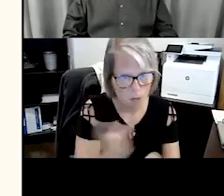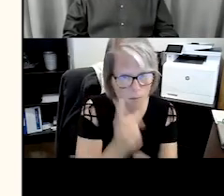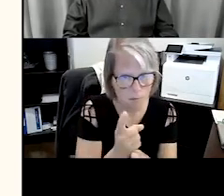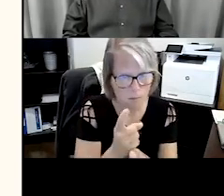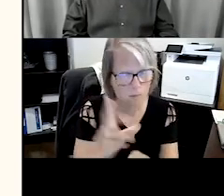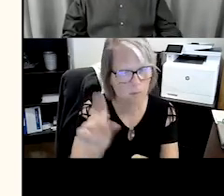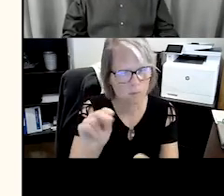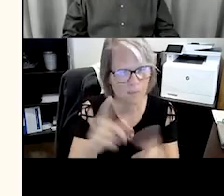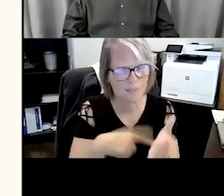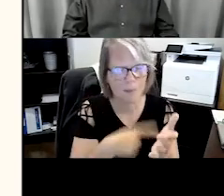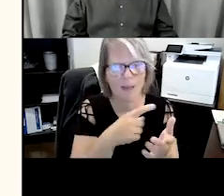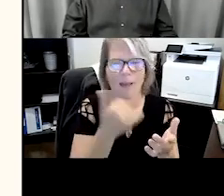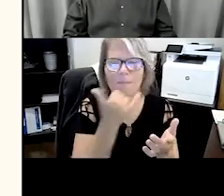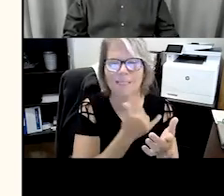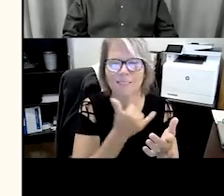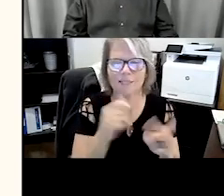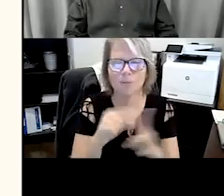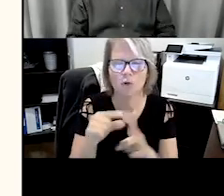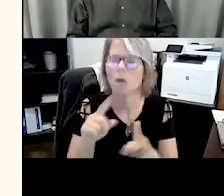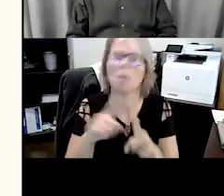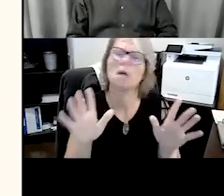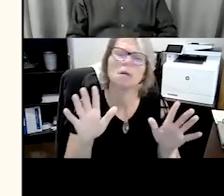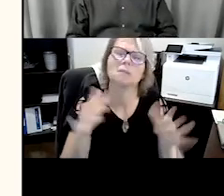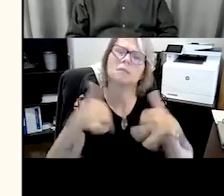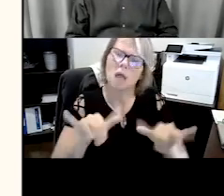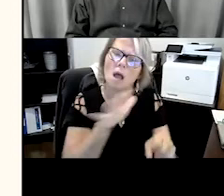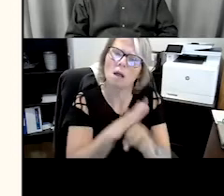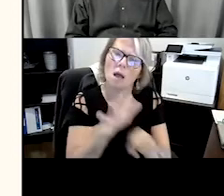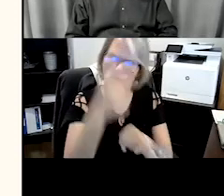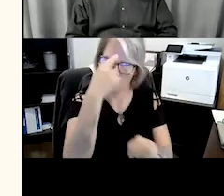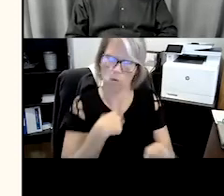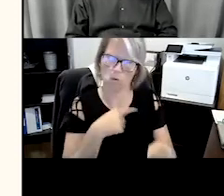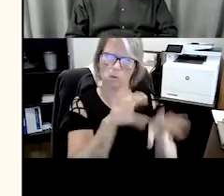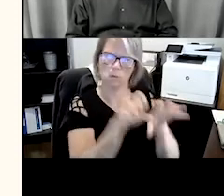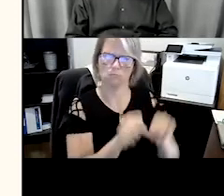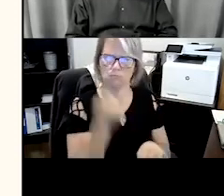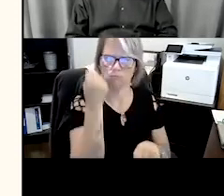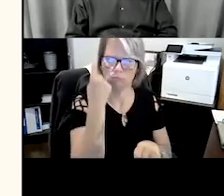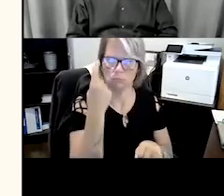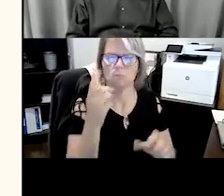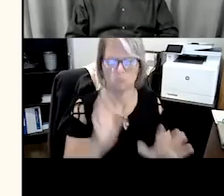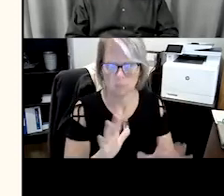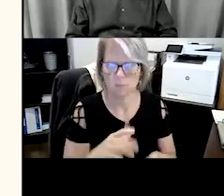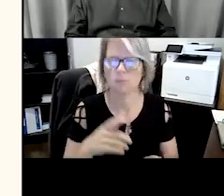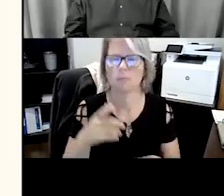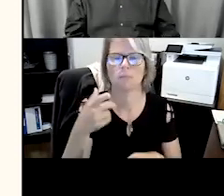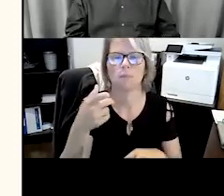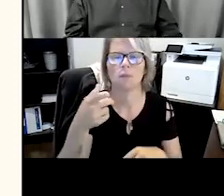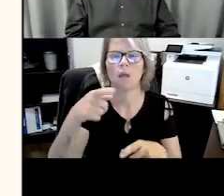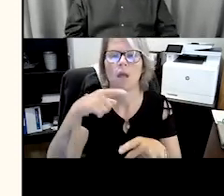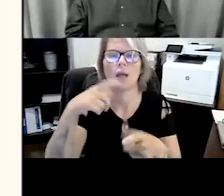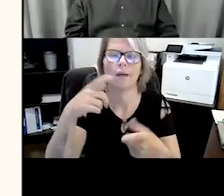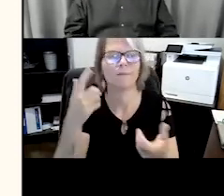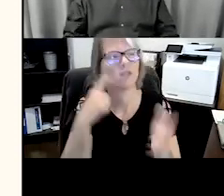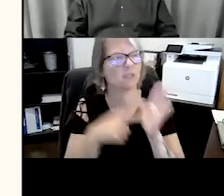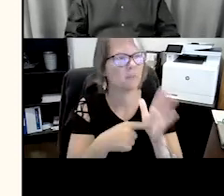hearing person, it will transcribe what the hearing person is saying. Now, again, it's not 100% effective, not 100% accurate, but it works